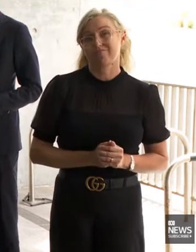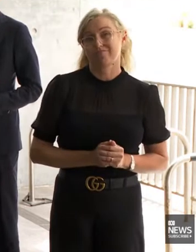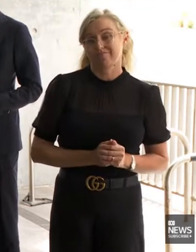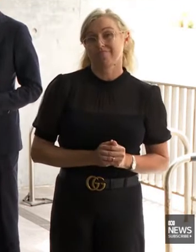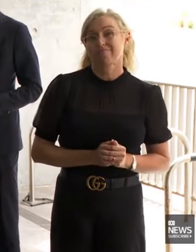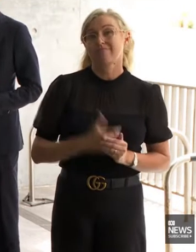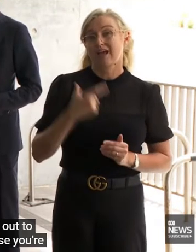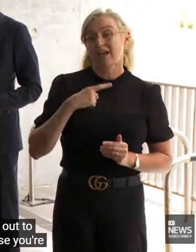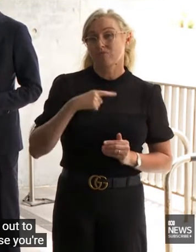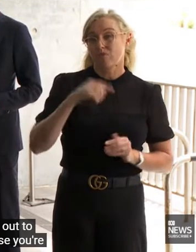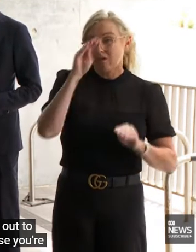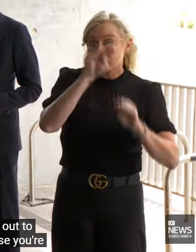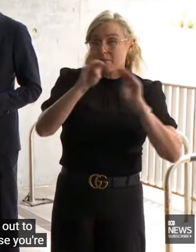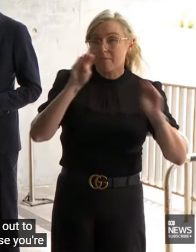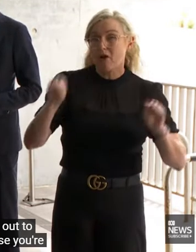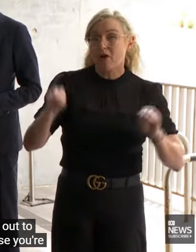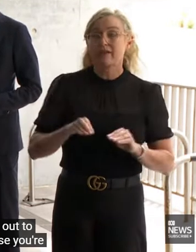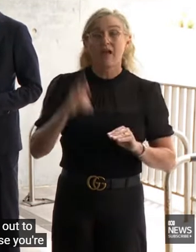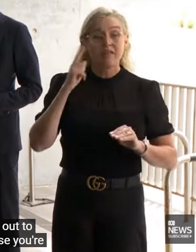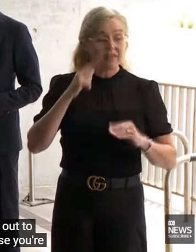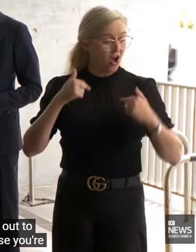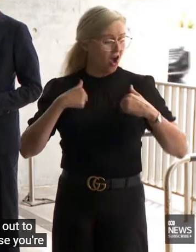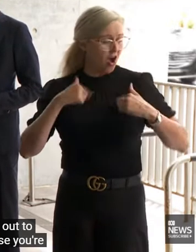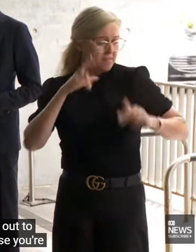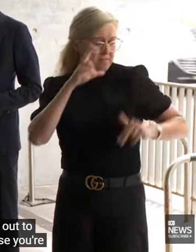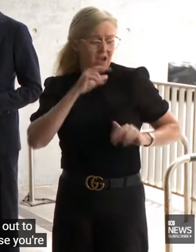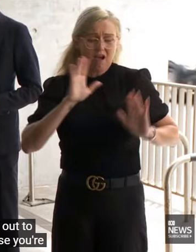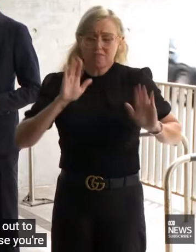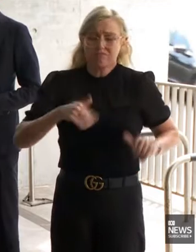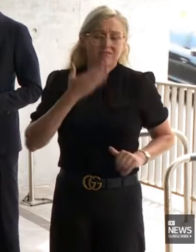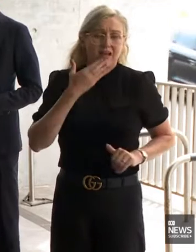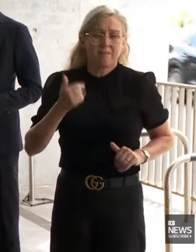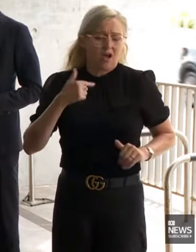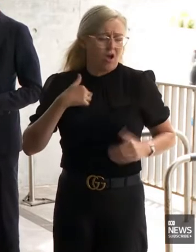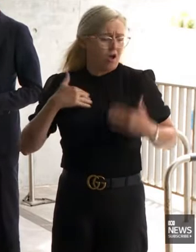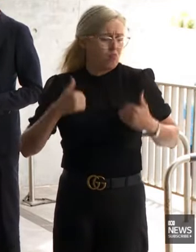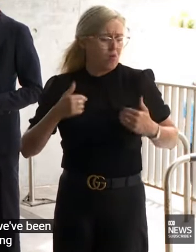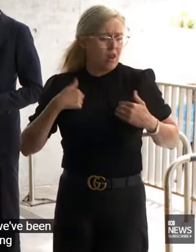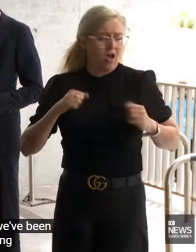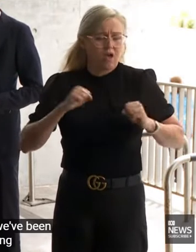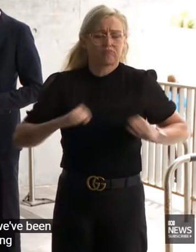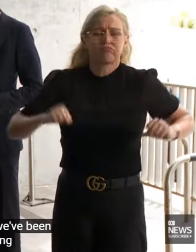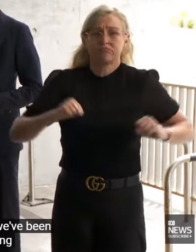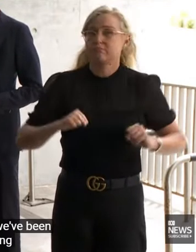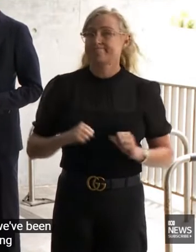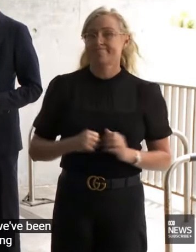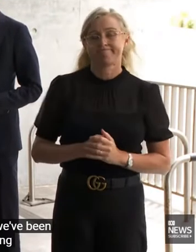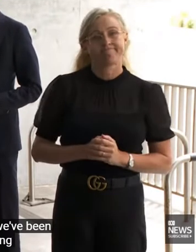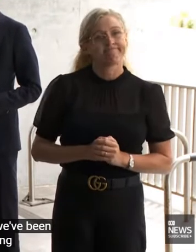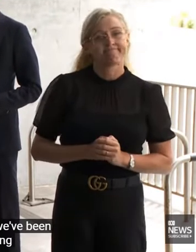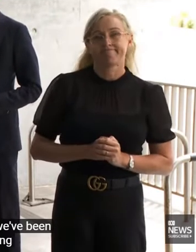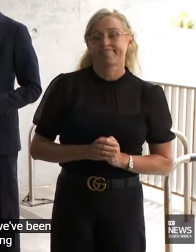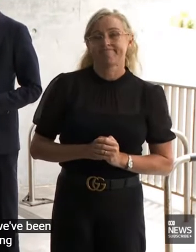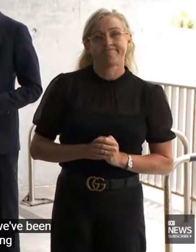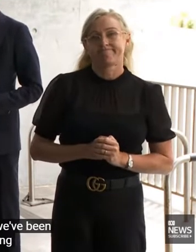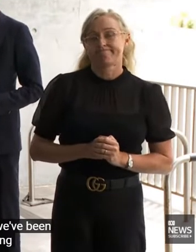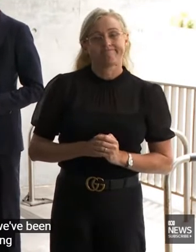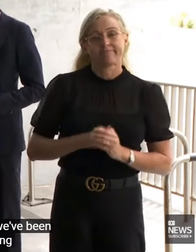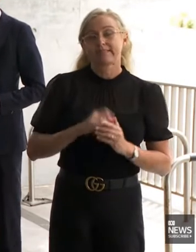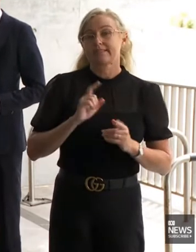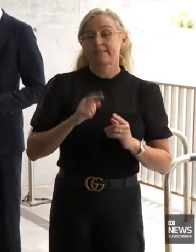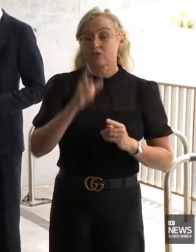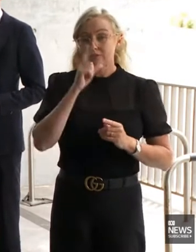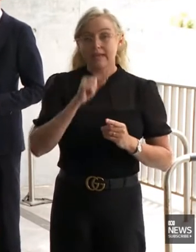to everyone. Just because you're young, this message we've been saying for a long time, you're not necessarily going to be lucky enough to